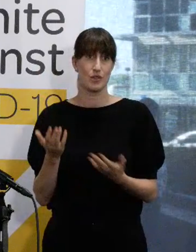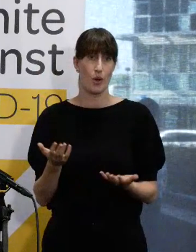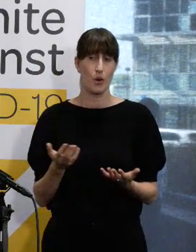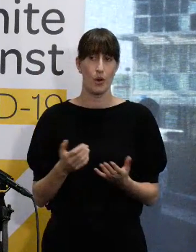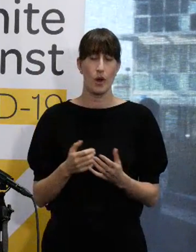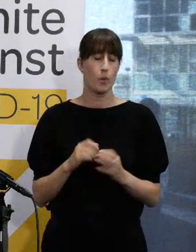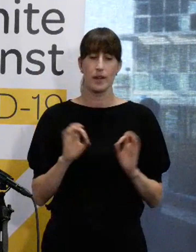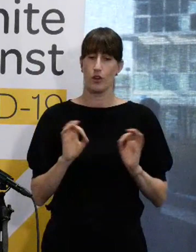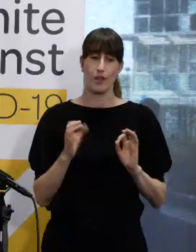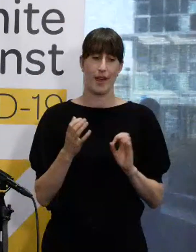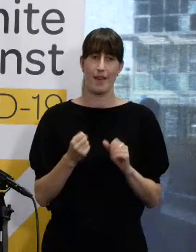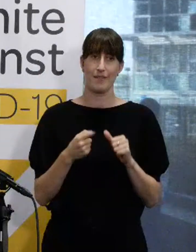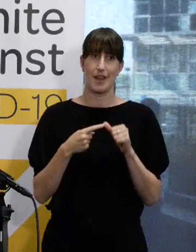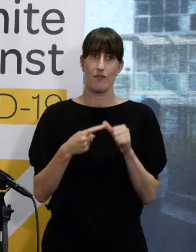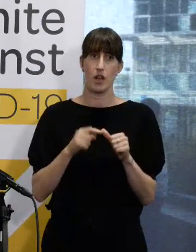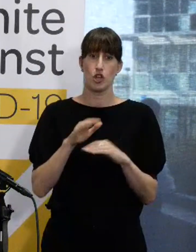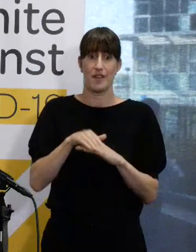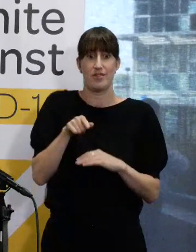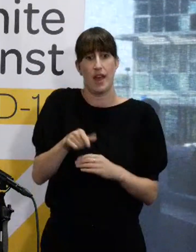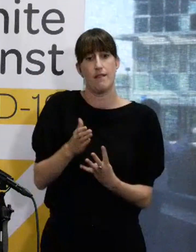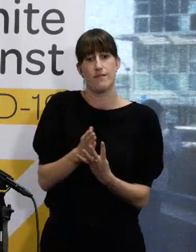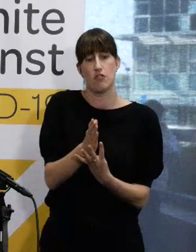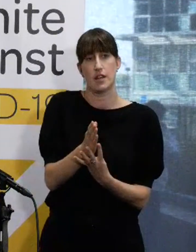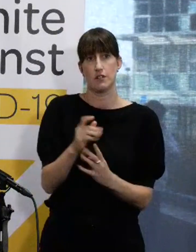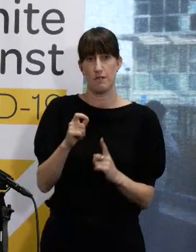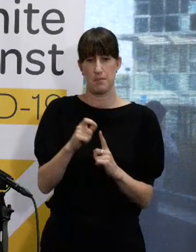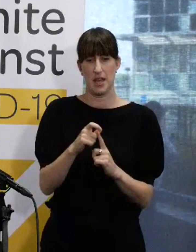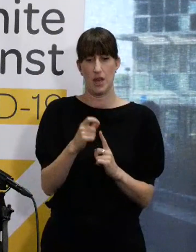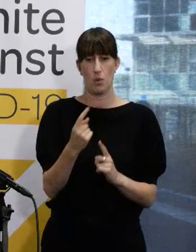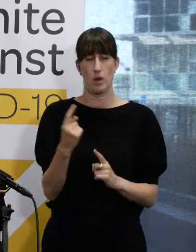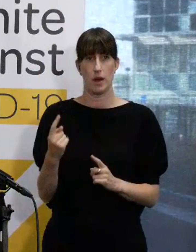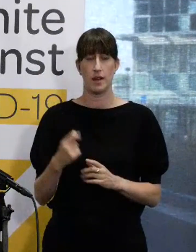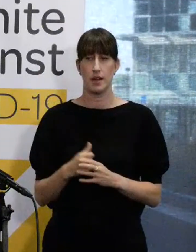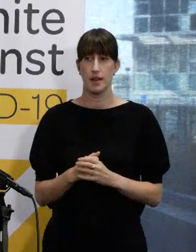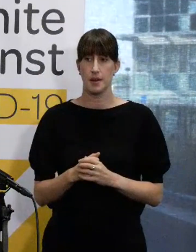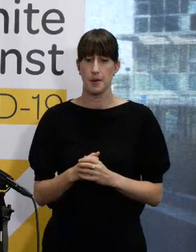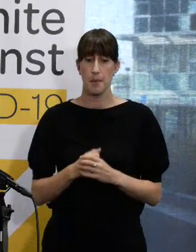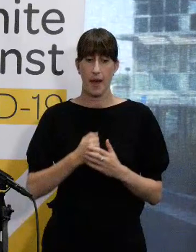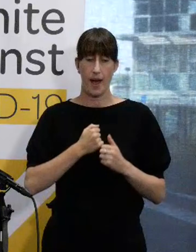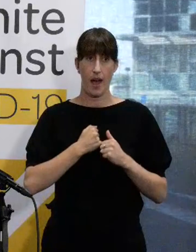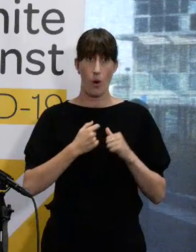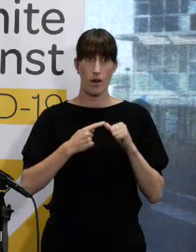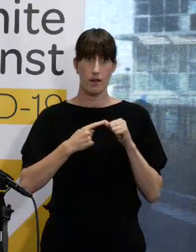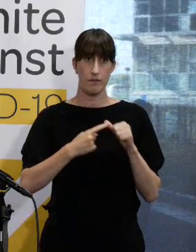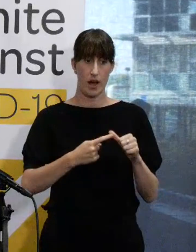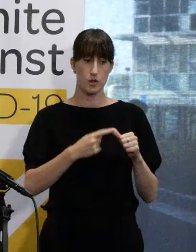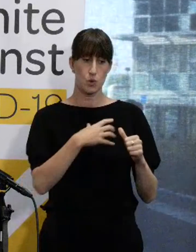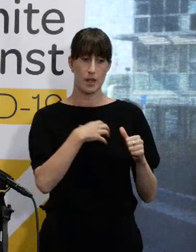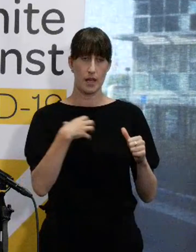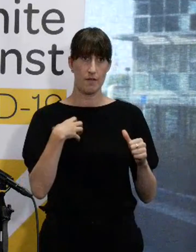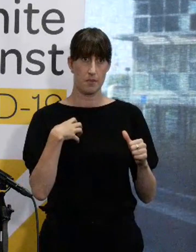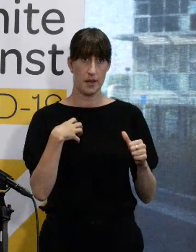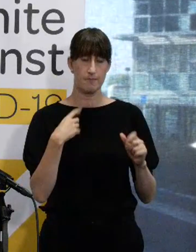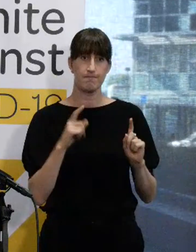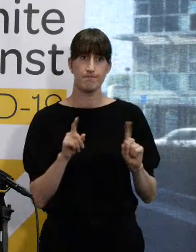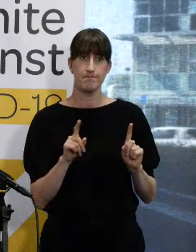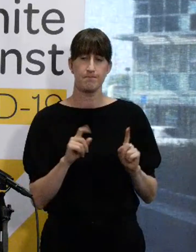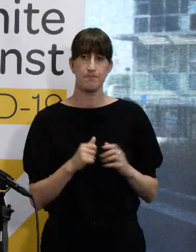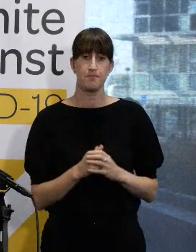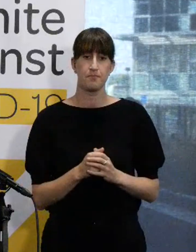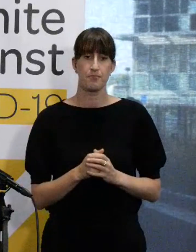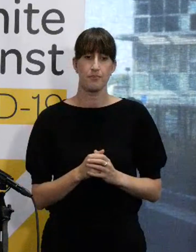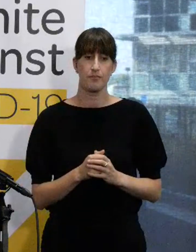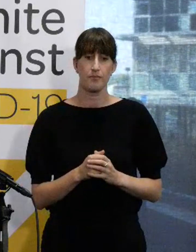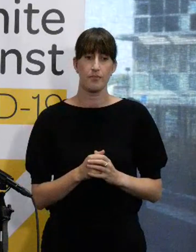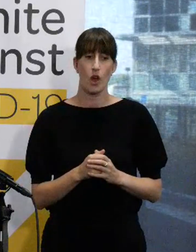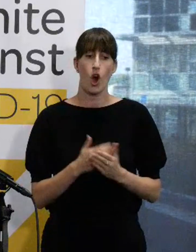specific advice on that variant. But what I should say is that our advice, again, to inform government's decisions on this is very much about what the